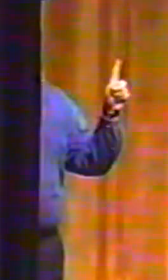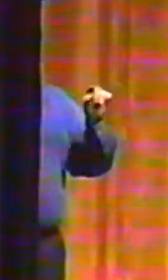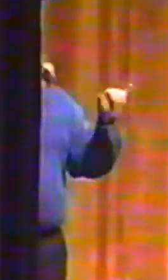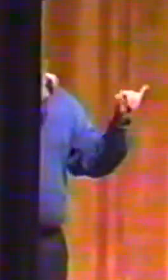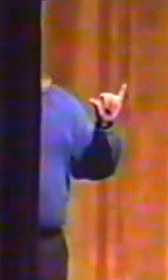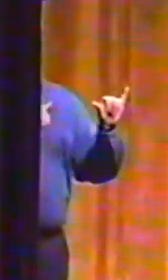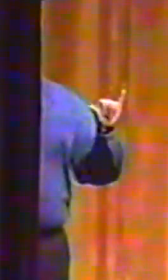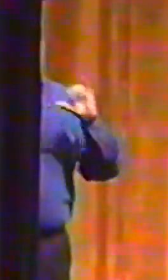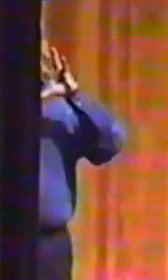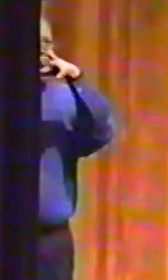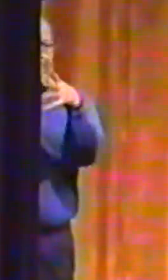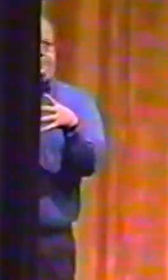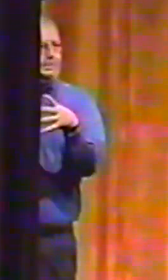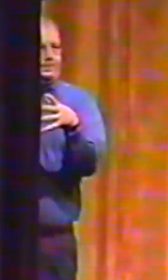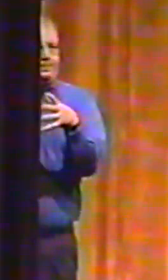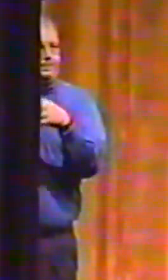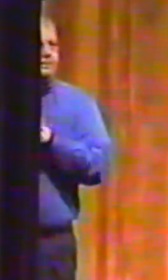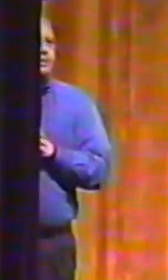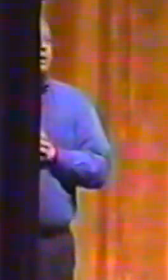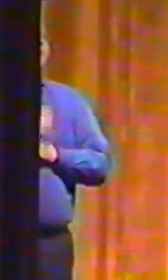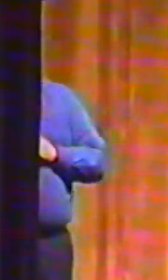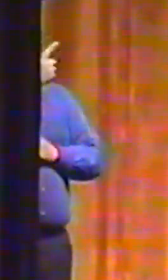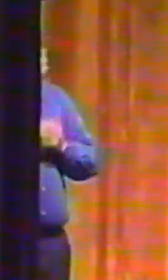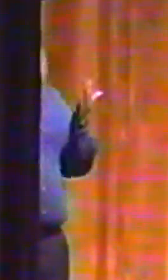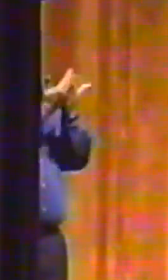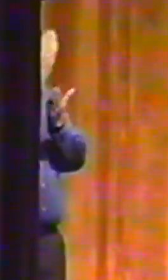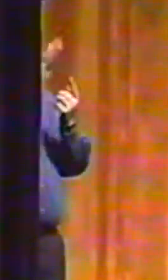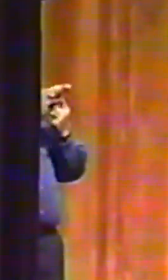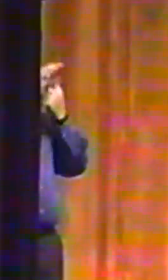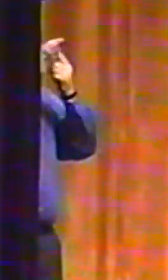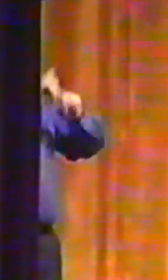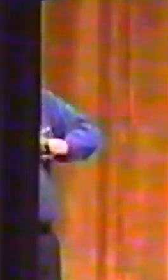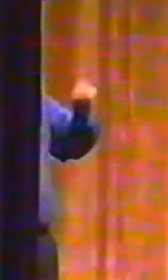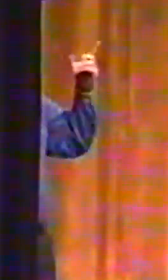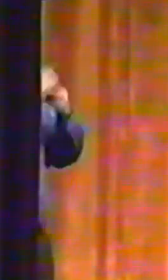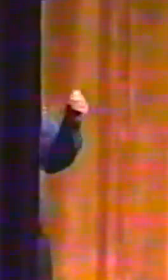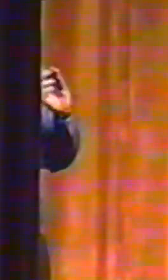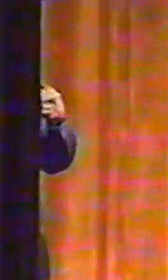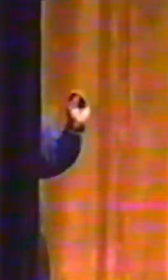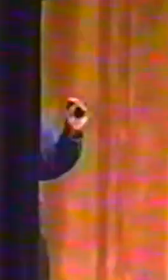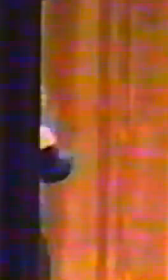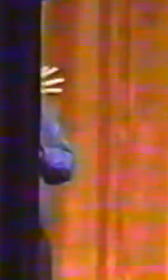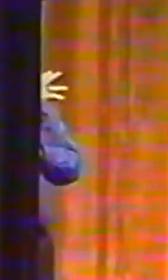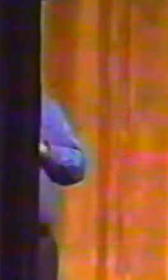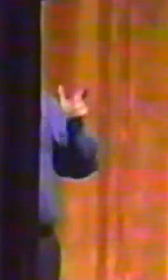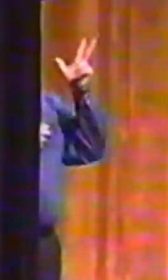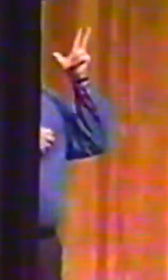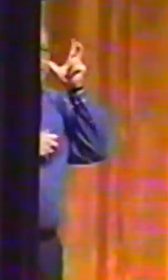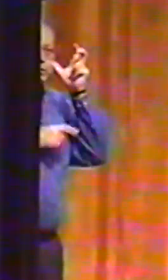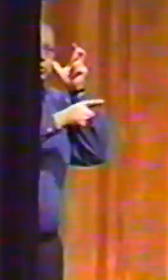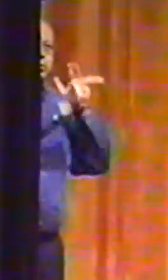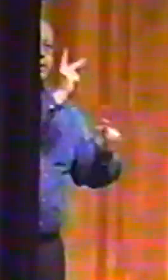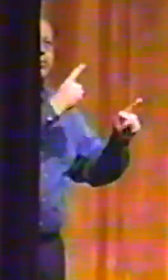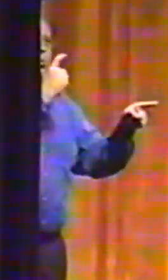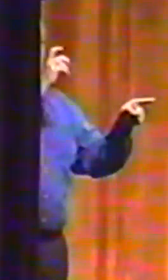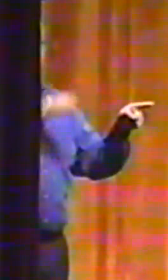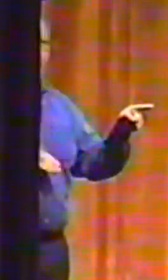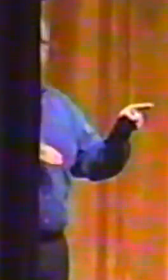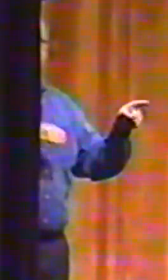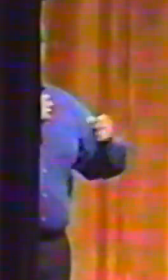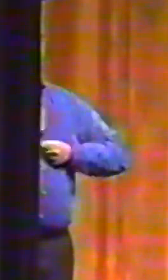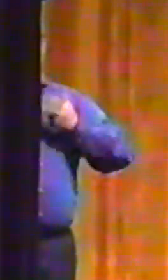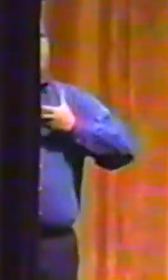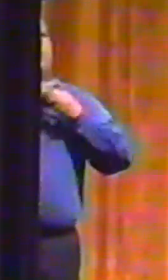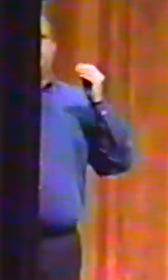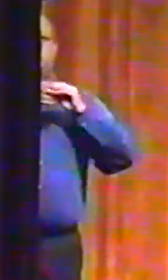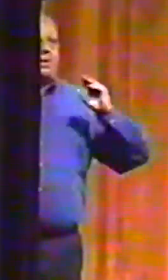told. And they listen to people who have not been heard. And that leads me to my last point, probably the